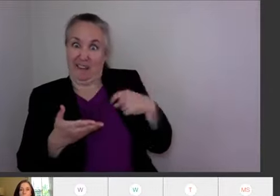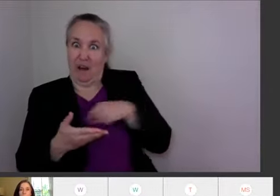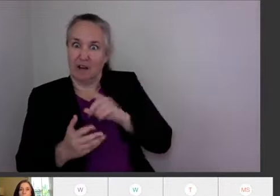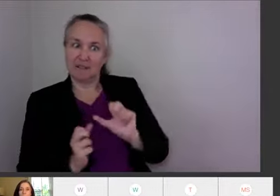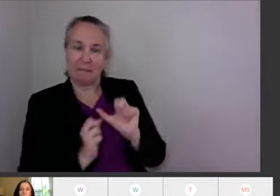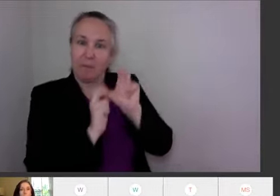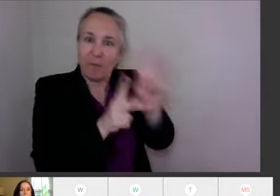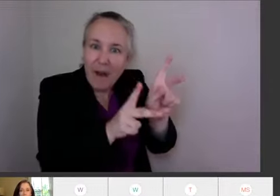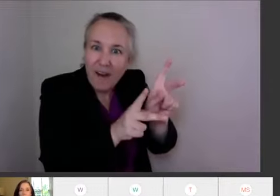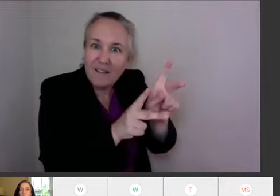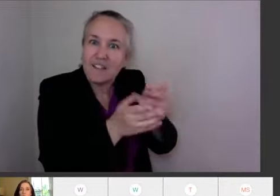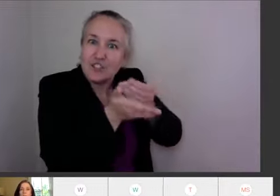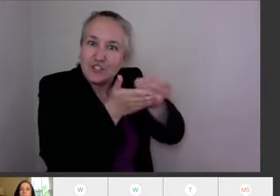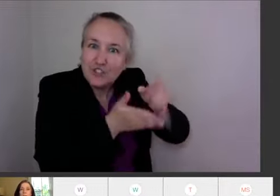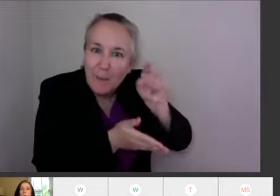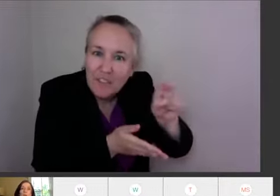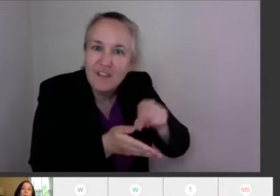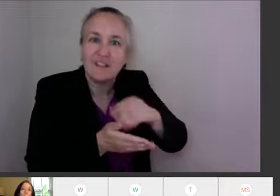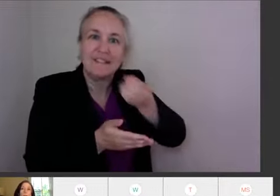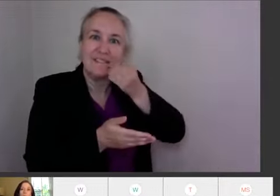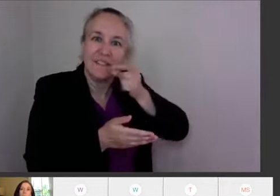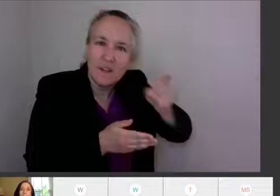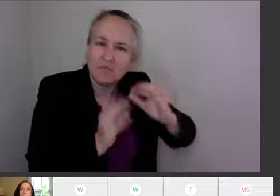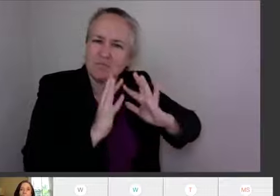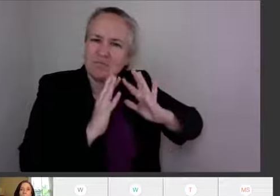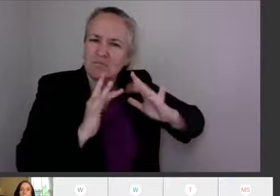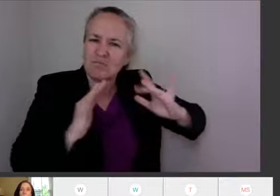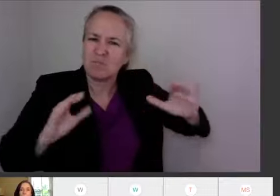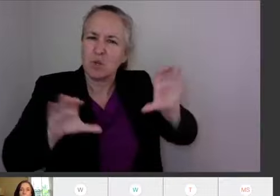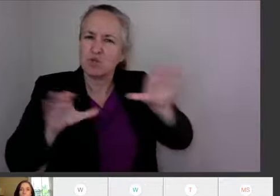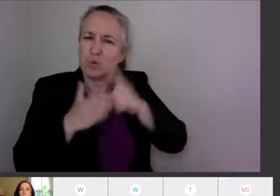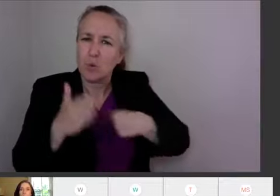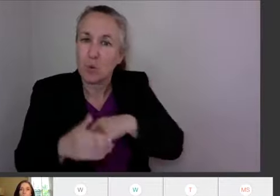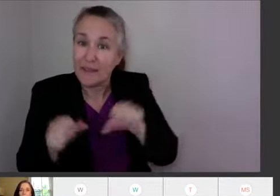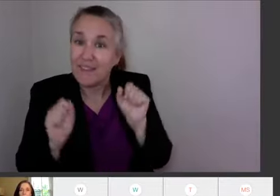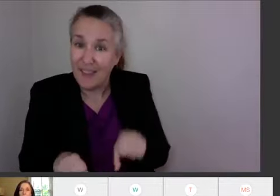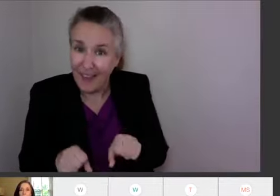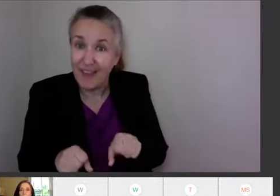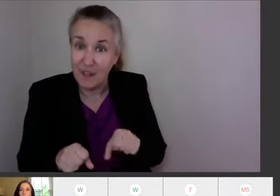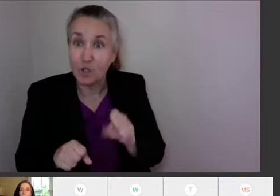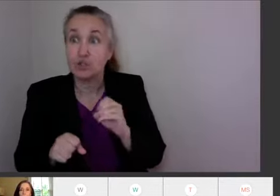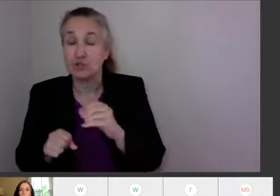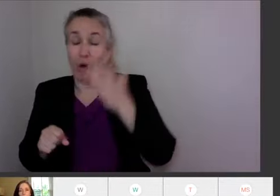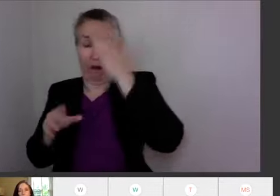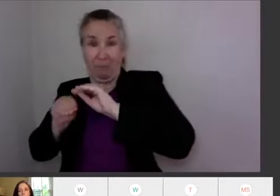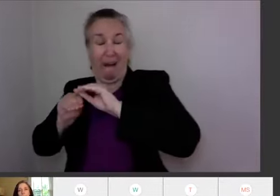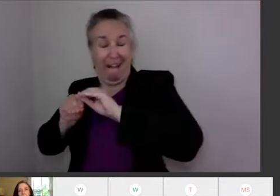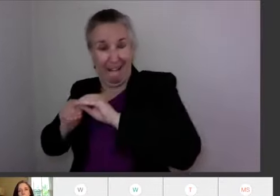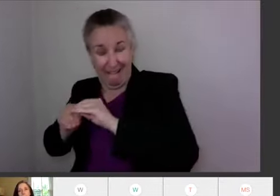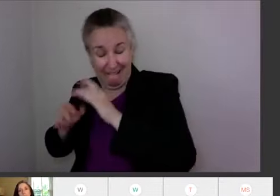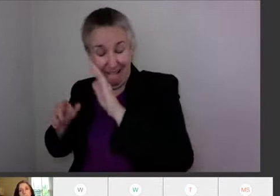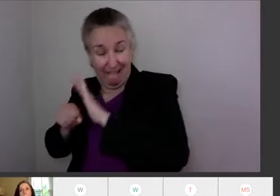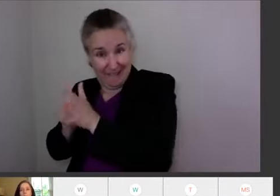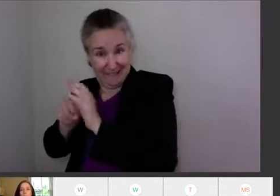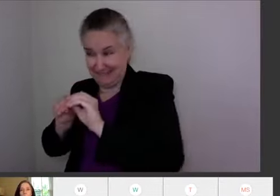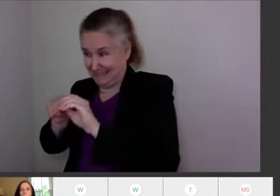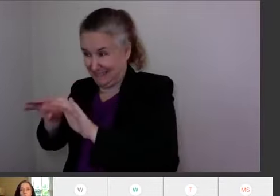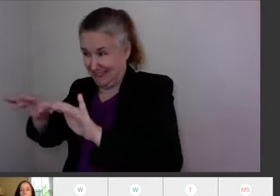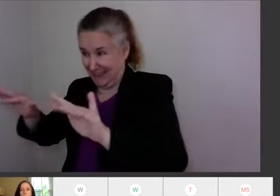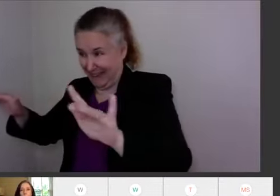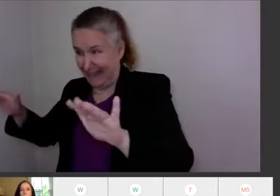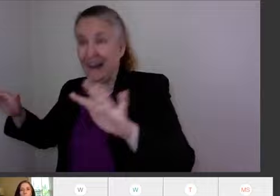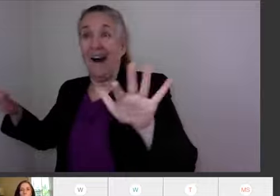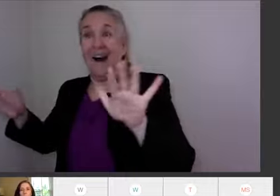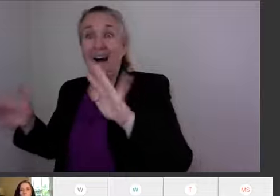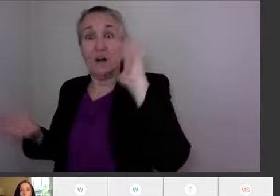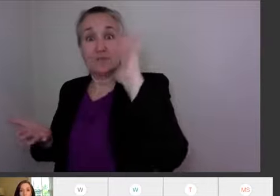their businesses and shop local and do everything we can as we emerge from this pandemic into a different kind of normal,